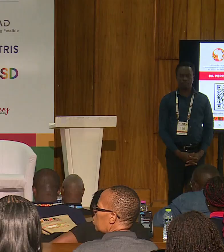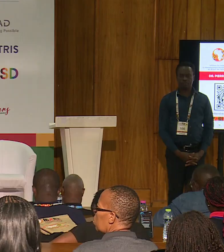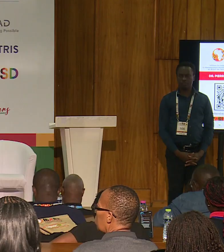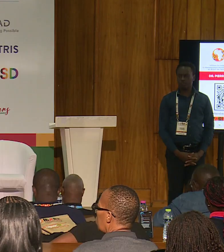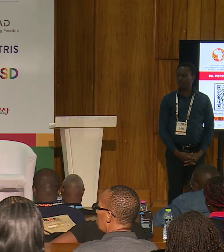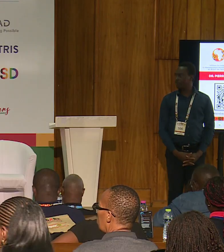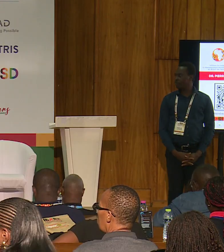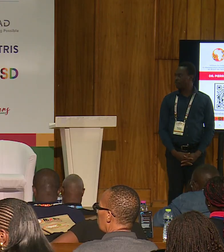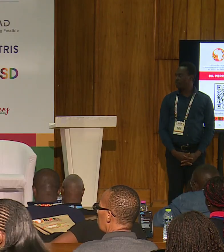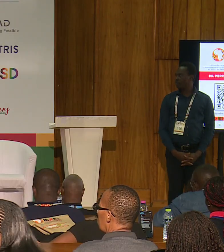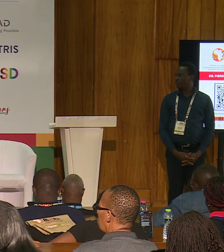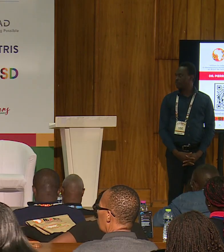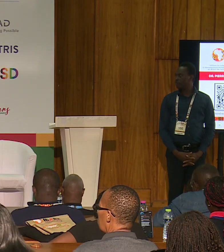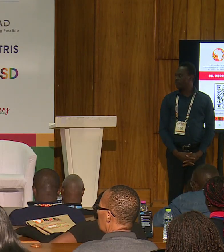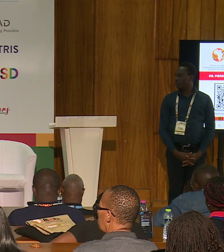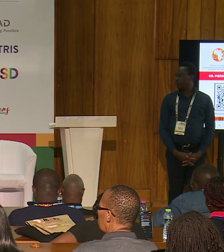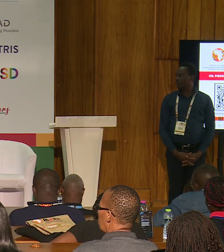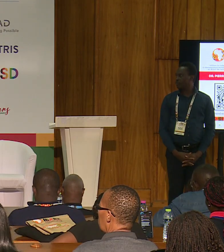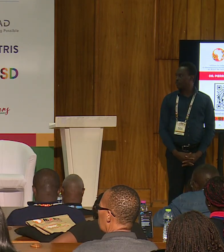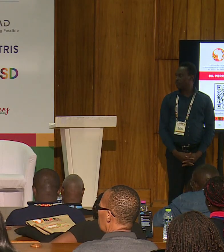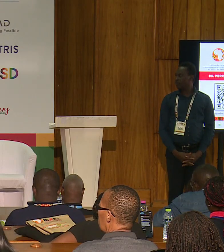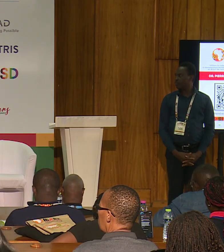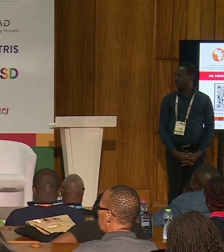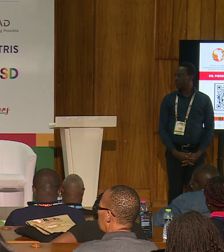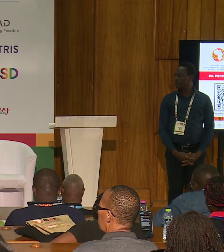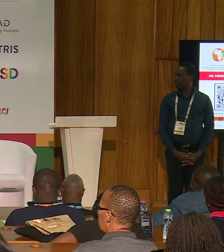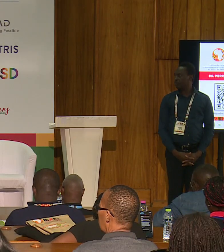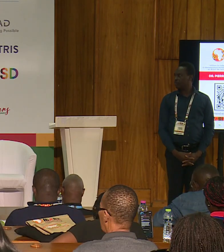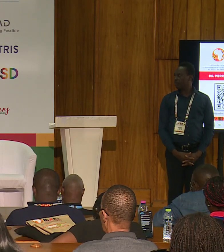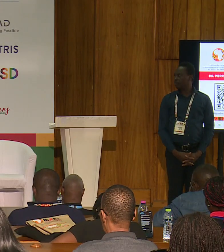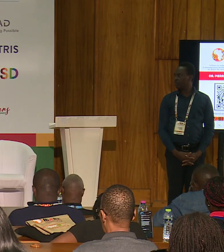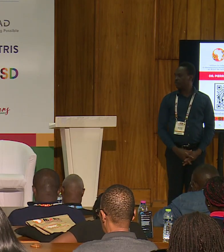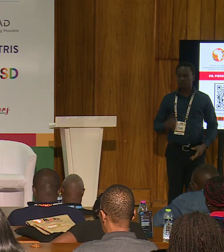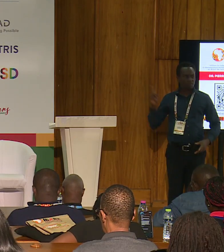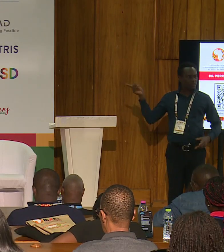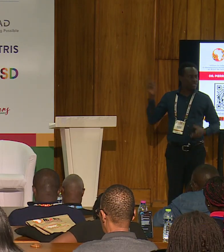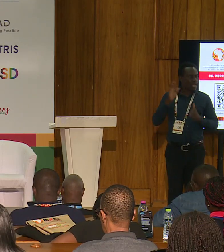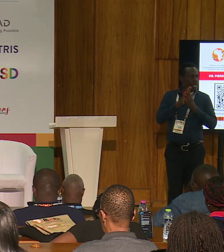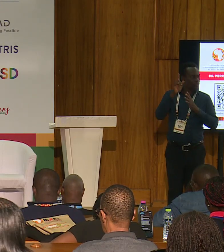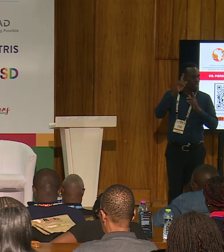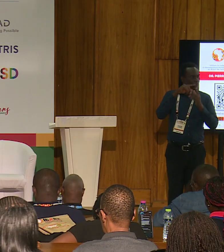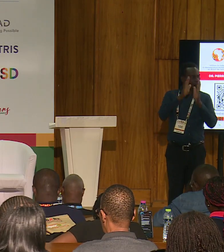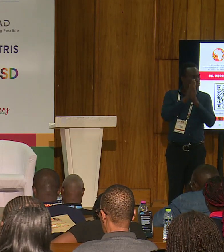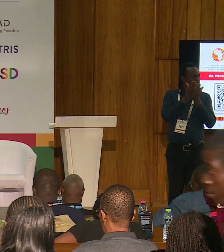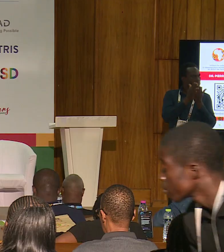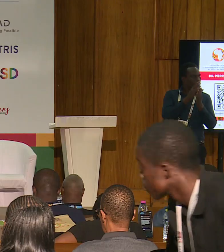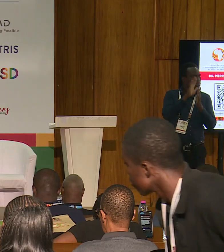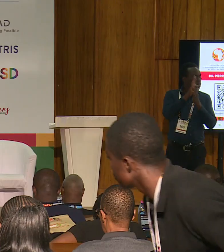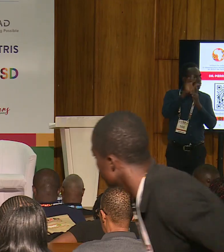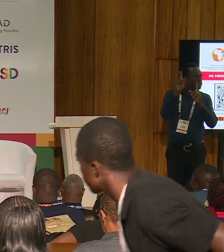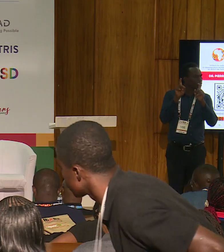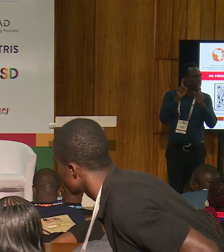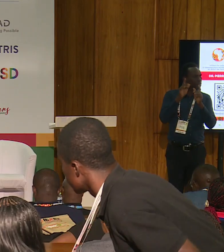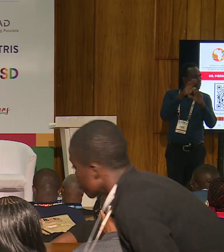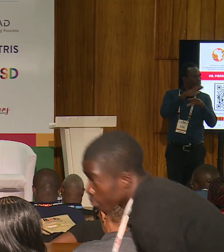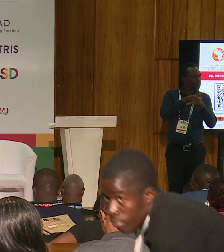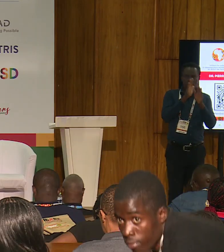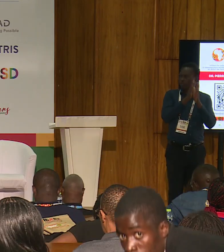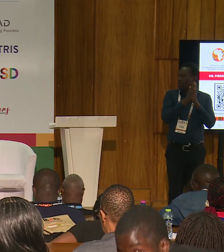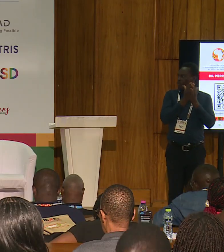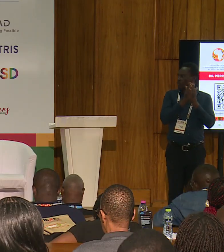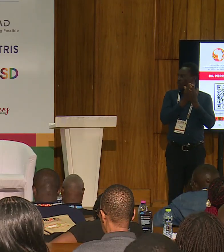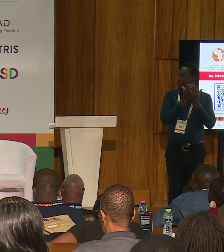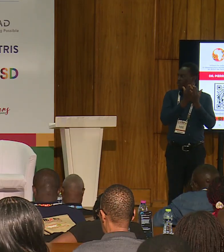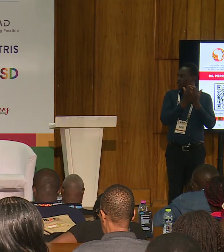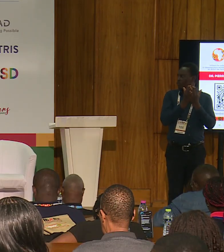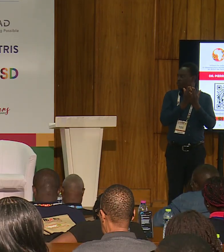Do you mind on the booklet? Your question on the booklet was what is the availability of the booklet, or on a digital